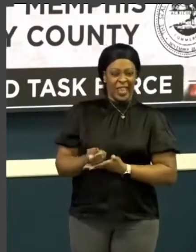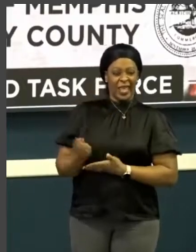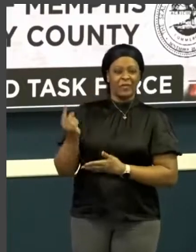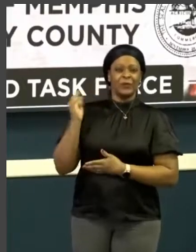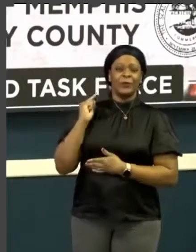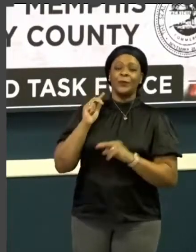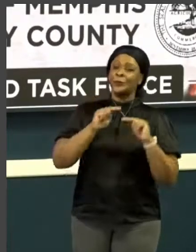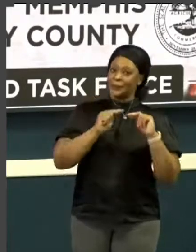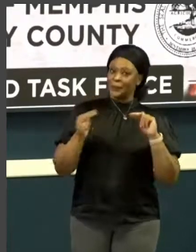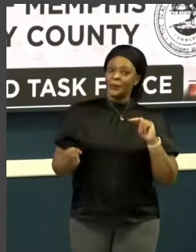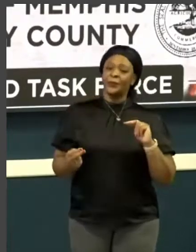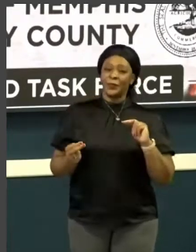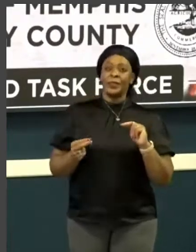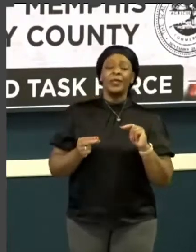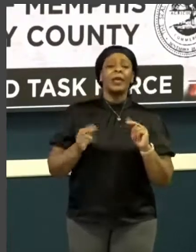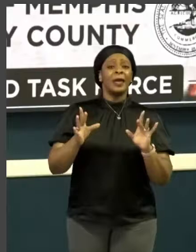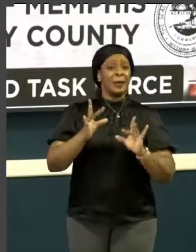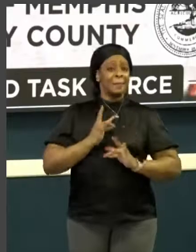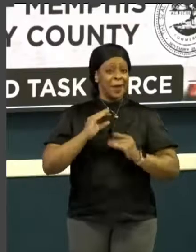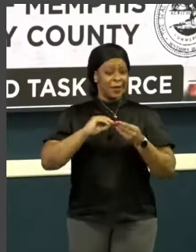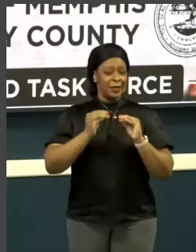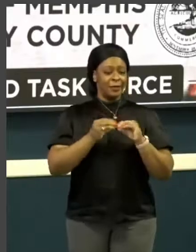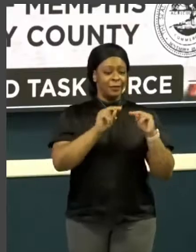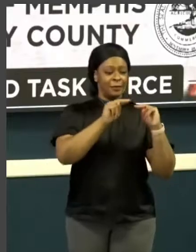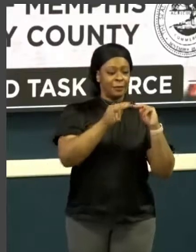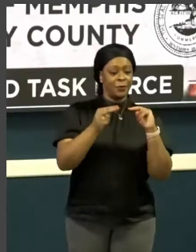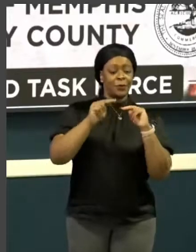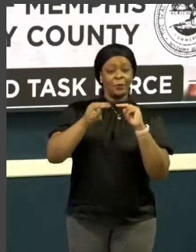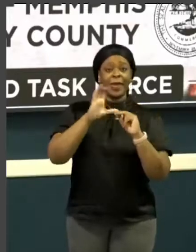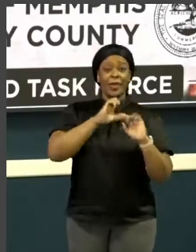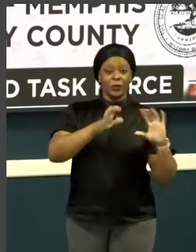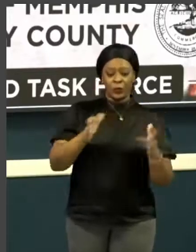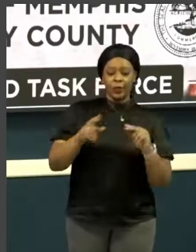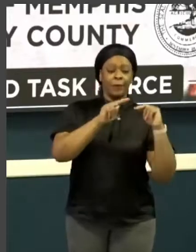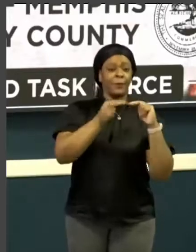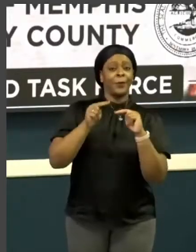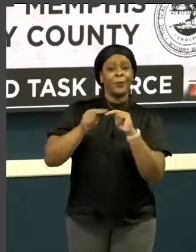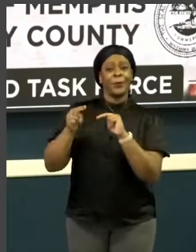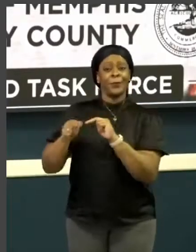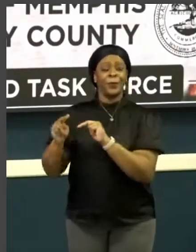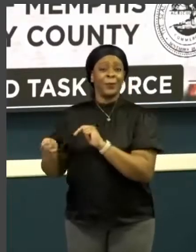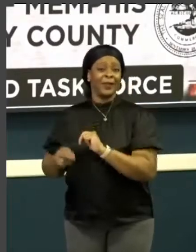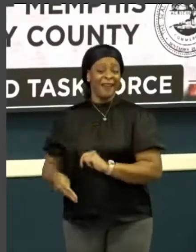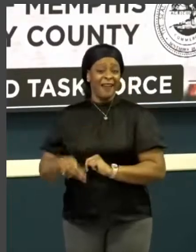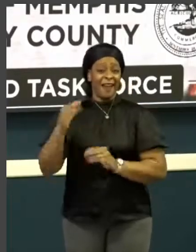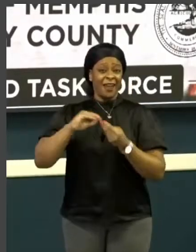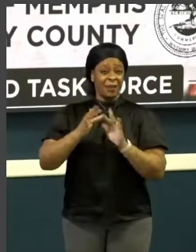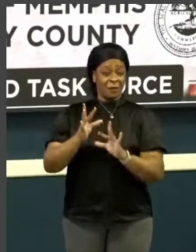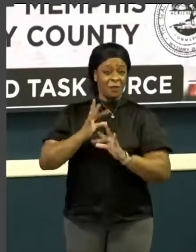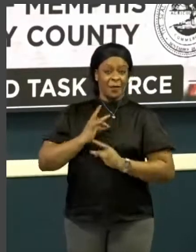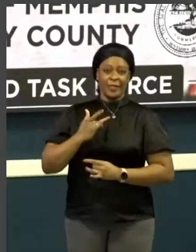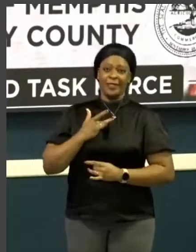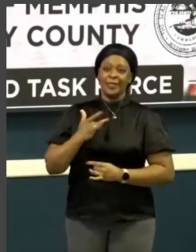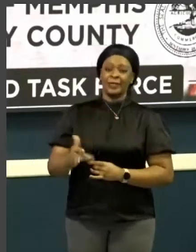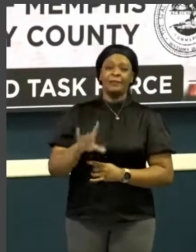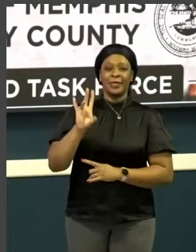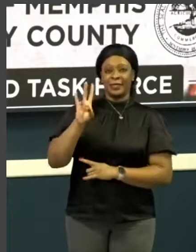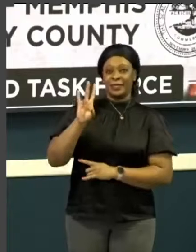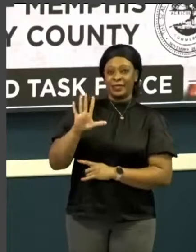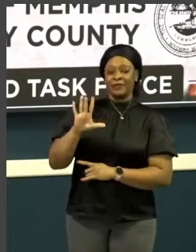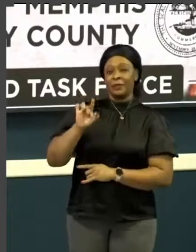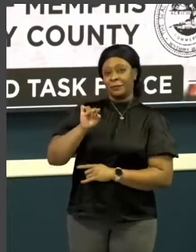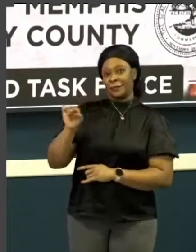week. Active cases have declined across all age groups, with the highest number of active cases among the 75